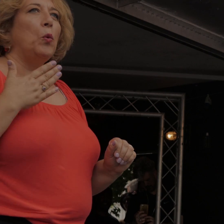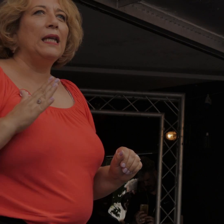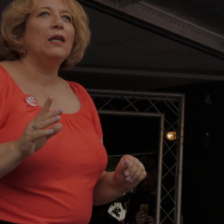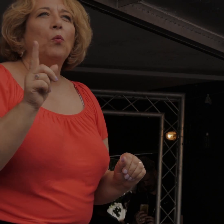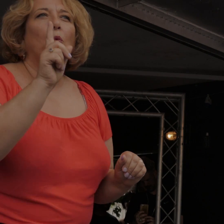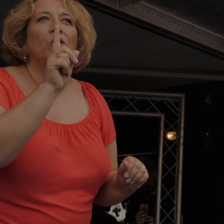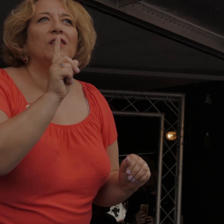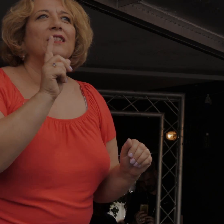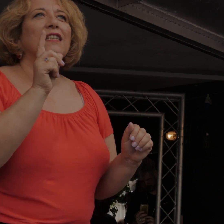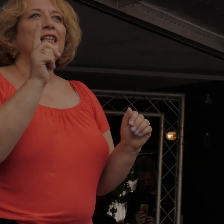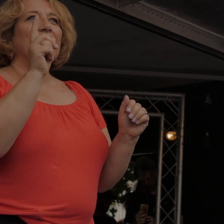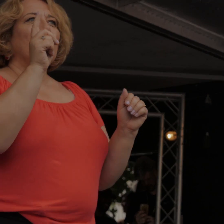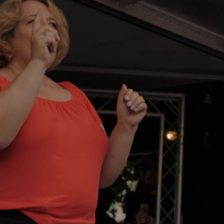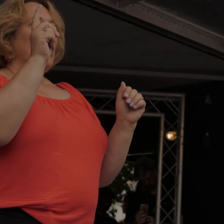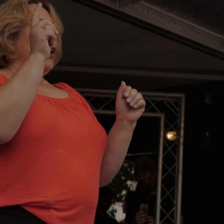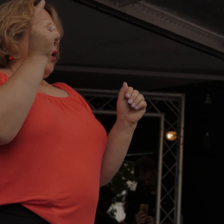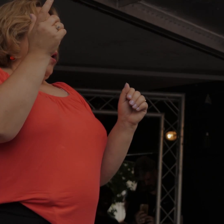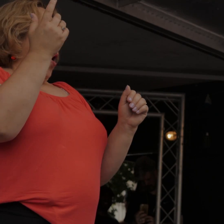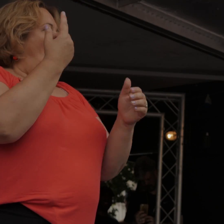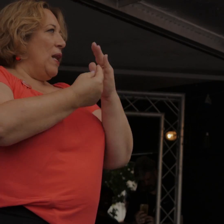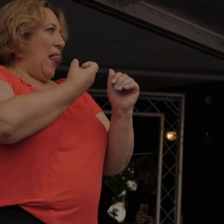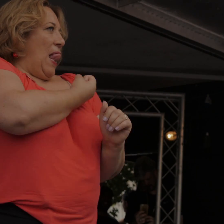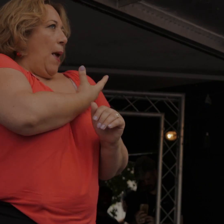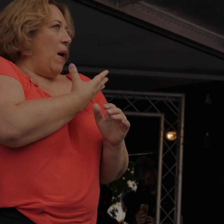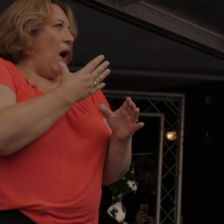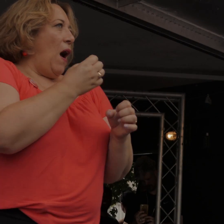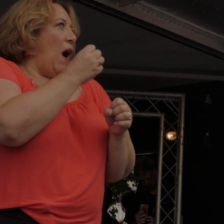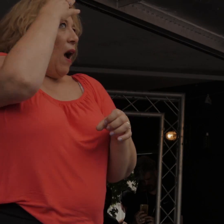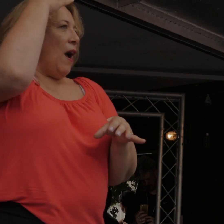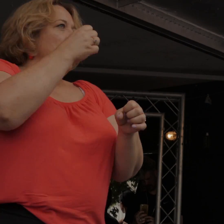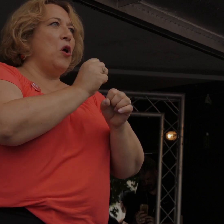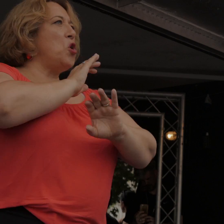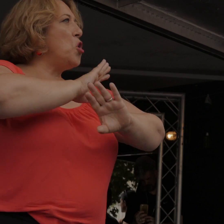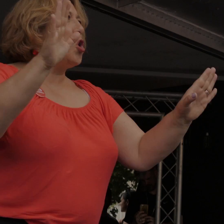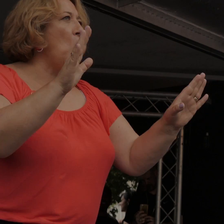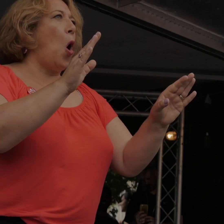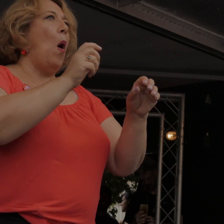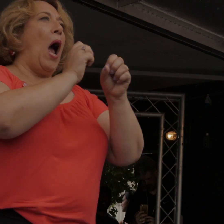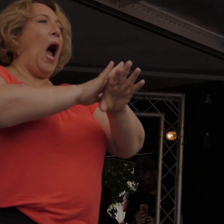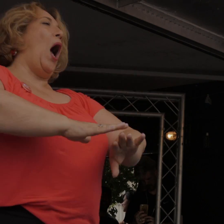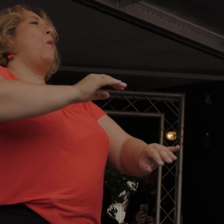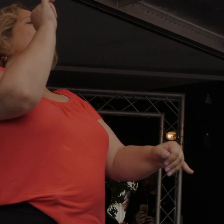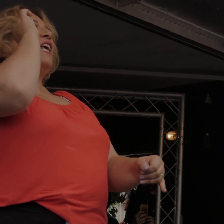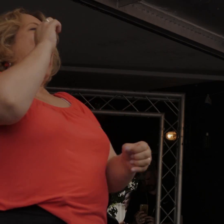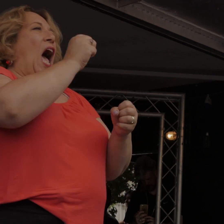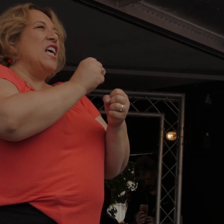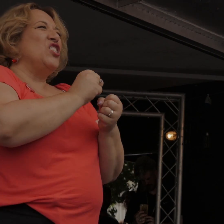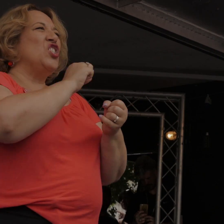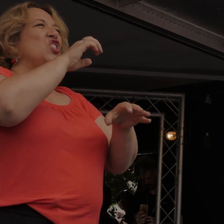then, not just a Labour government, I want a socialist government under Jeremy Corbyn.